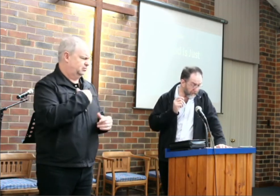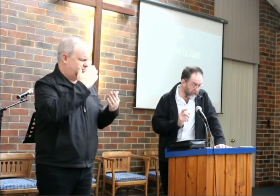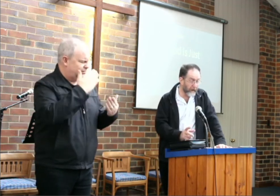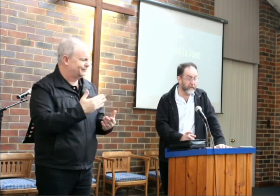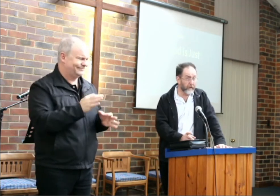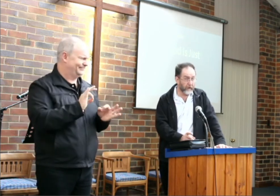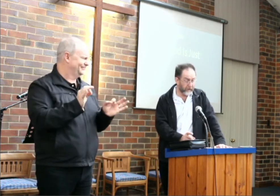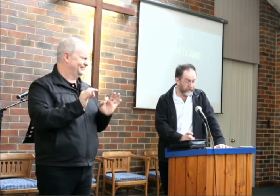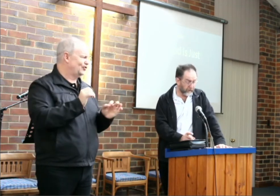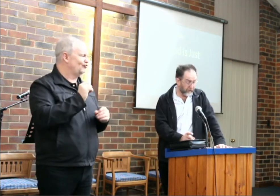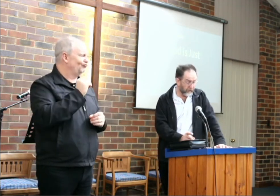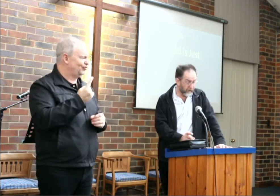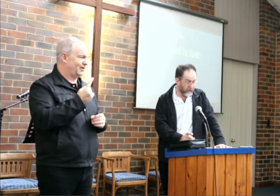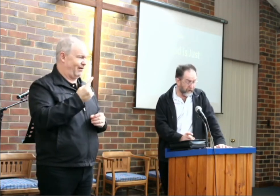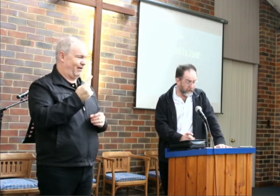If you now realize